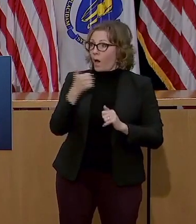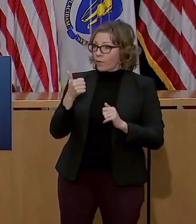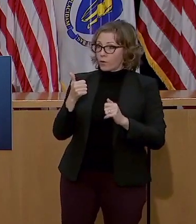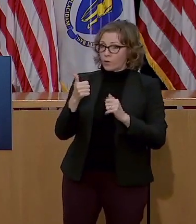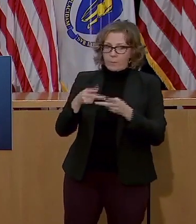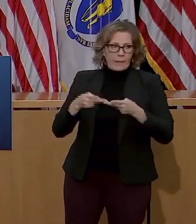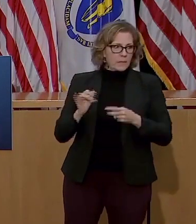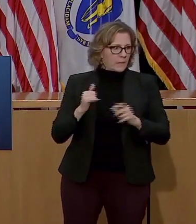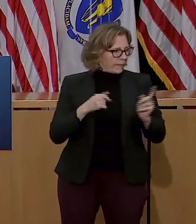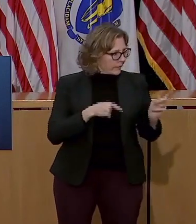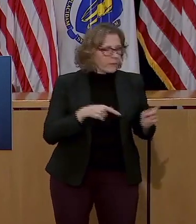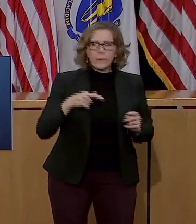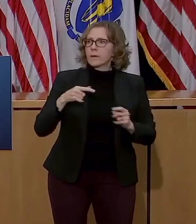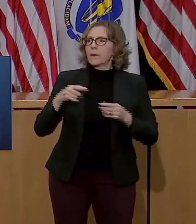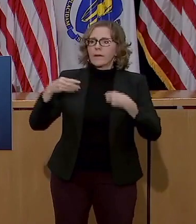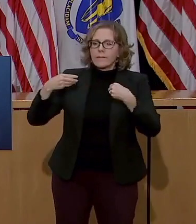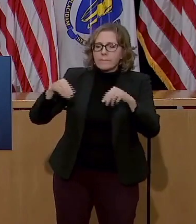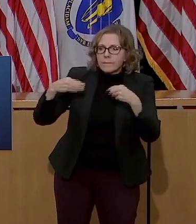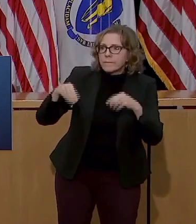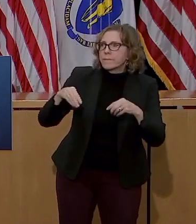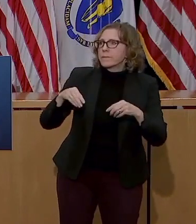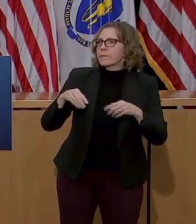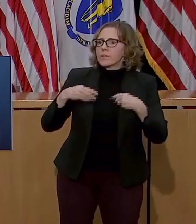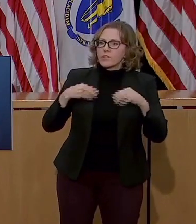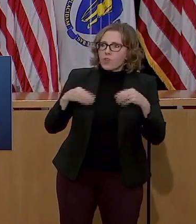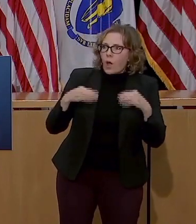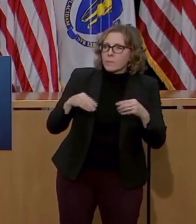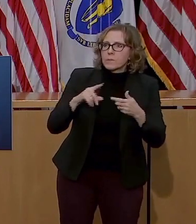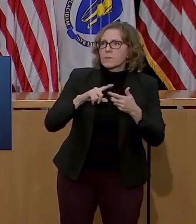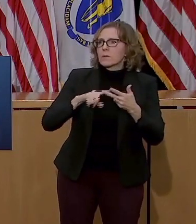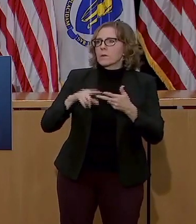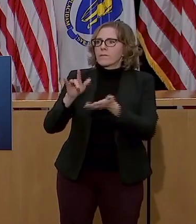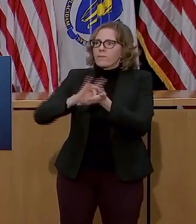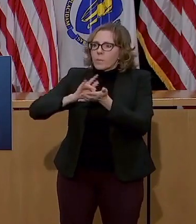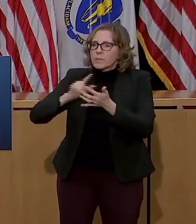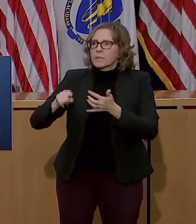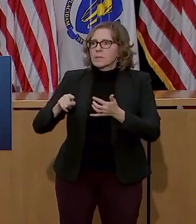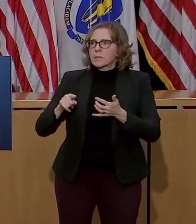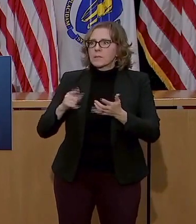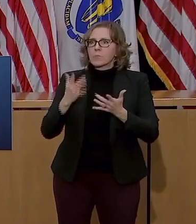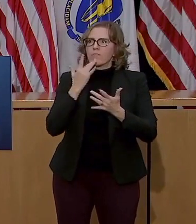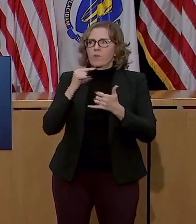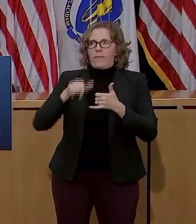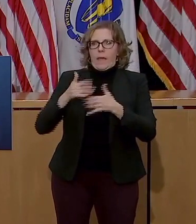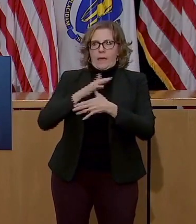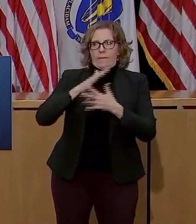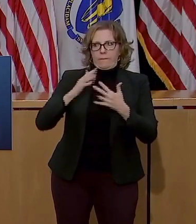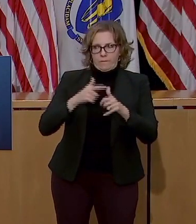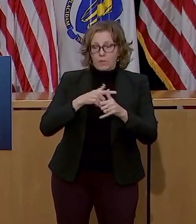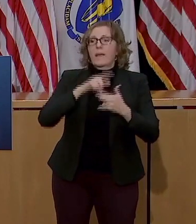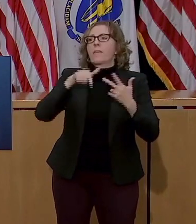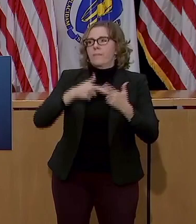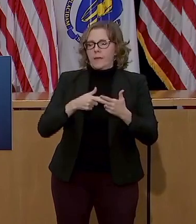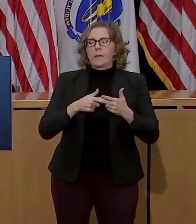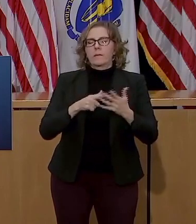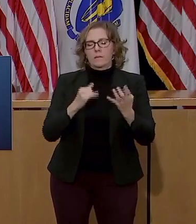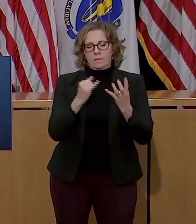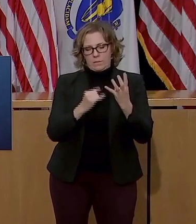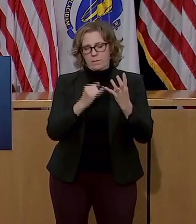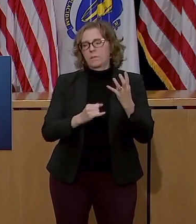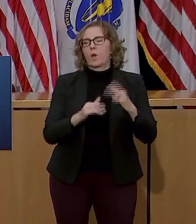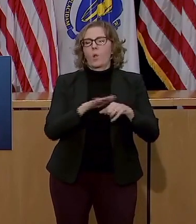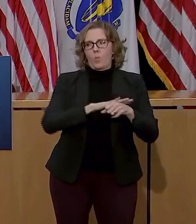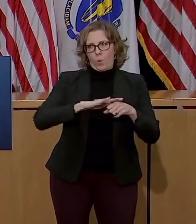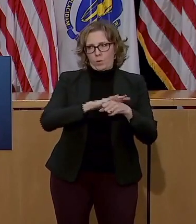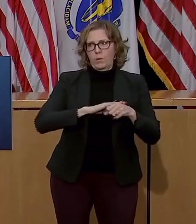sites, wherever the map is. Lots of sites for people to be able to get to, and then distribution to local boards of health. But in